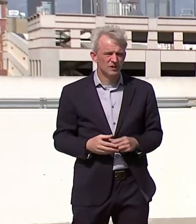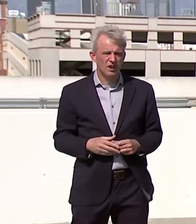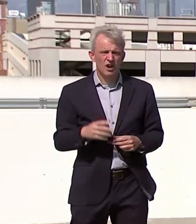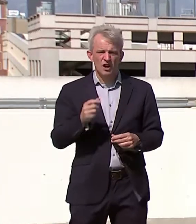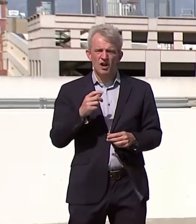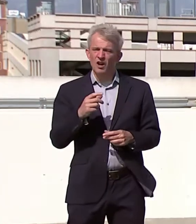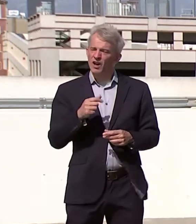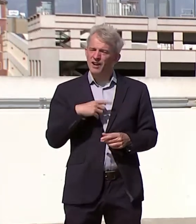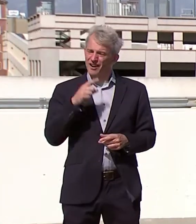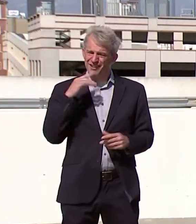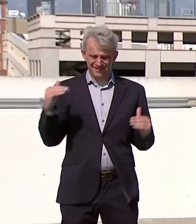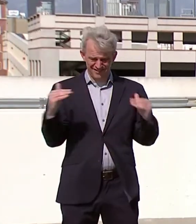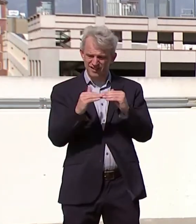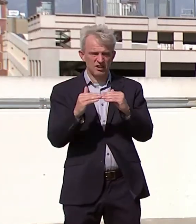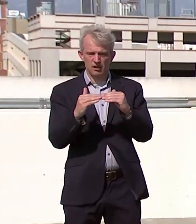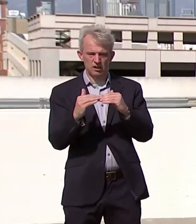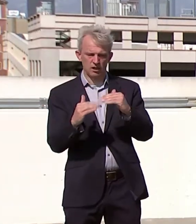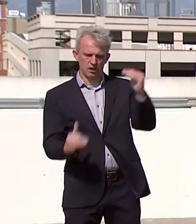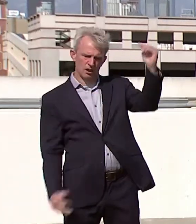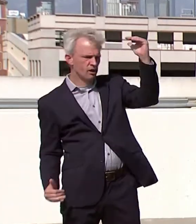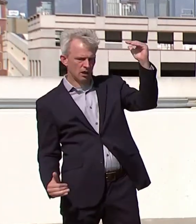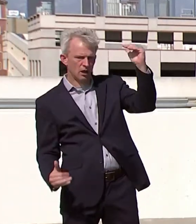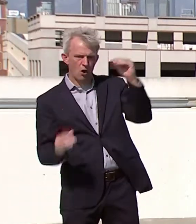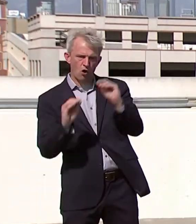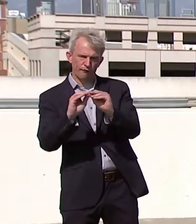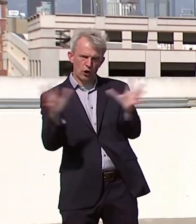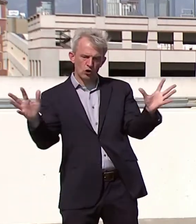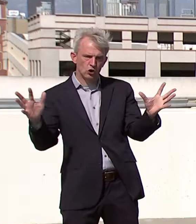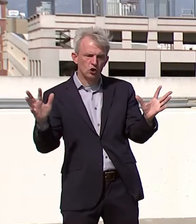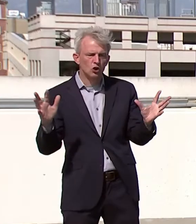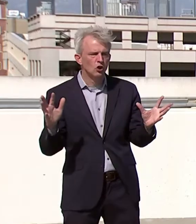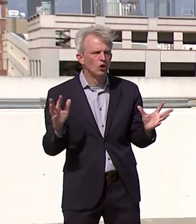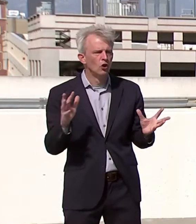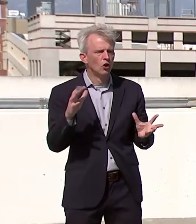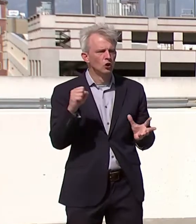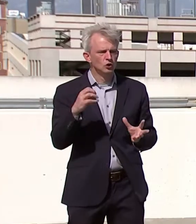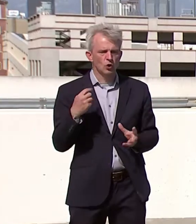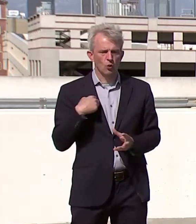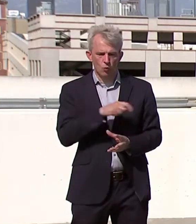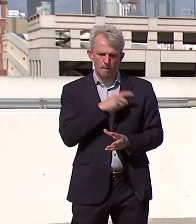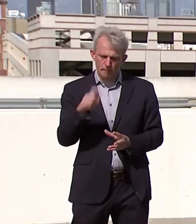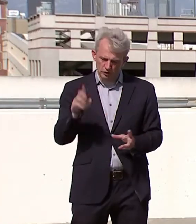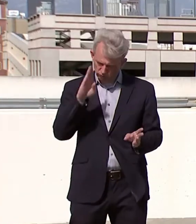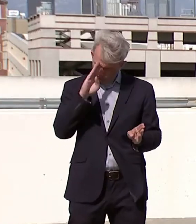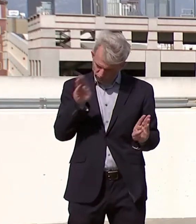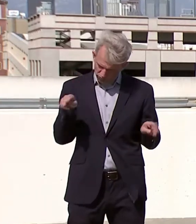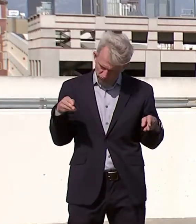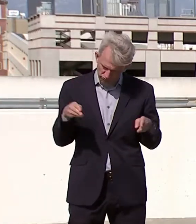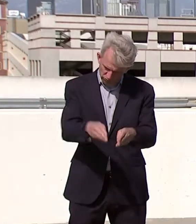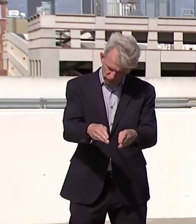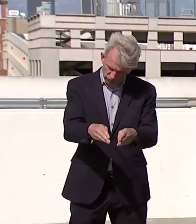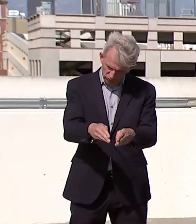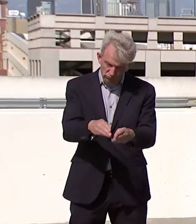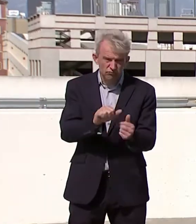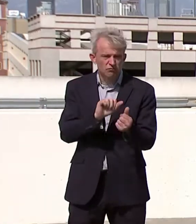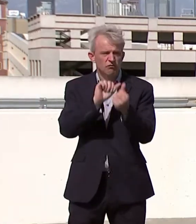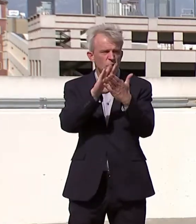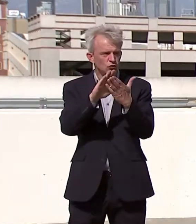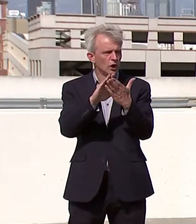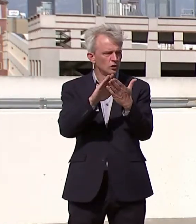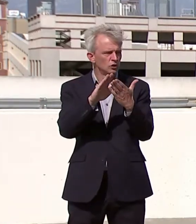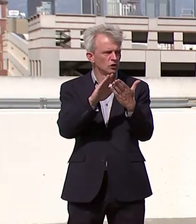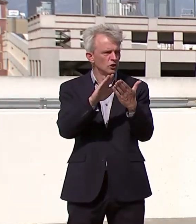injustices this pandemic has laid bare, the vaccine rollout must be laser focused on addressing issues of